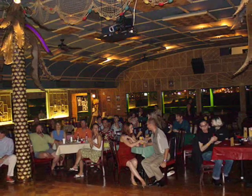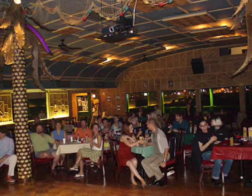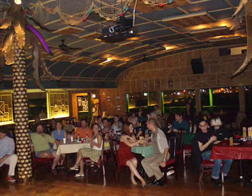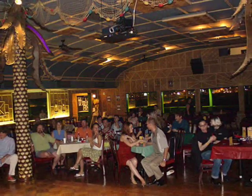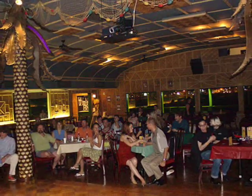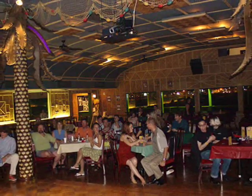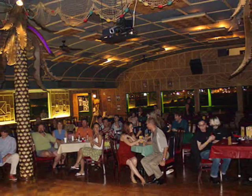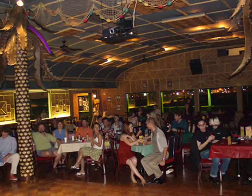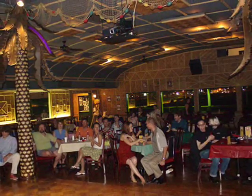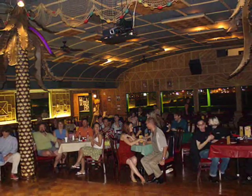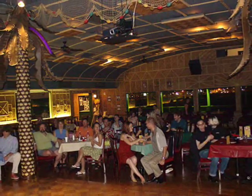Thank you.